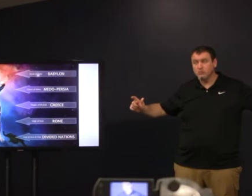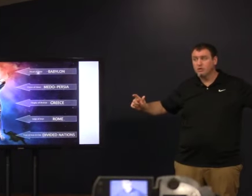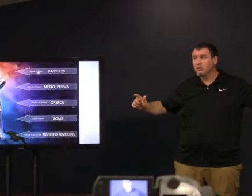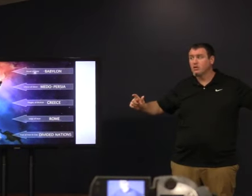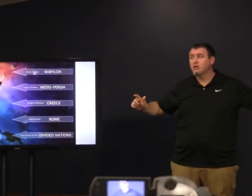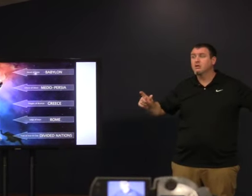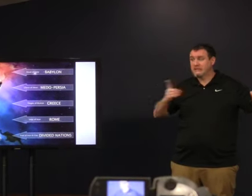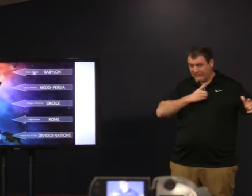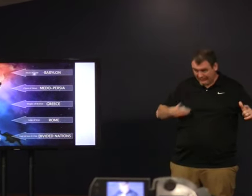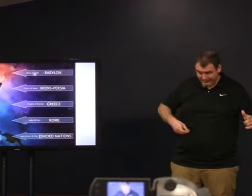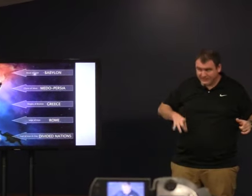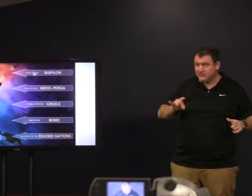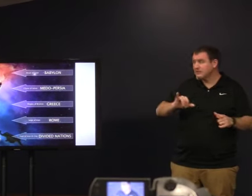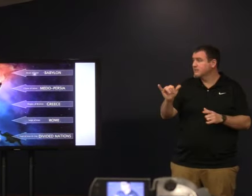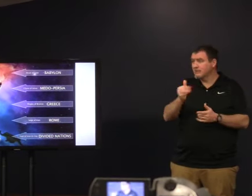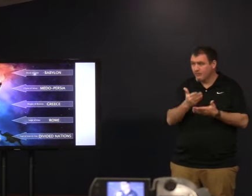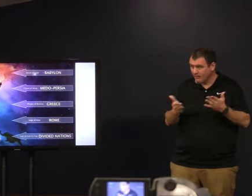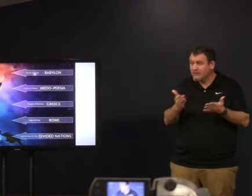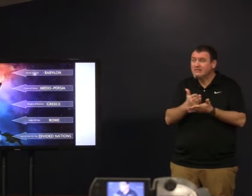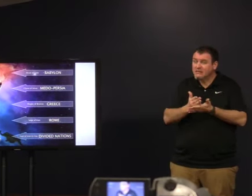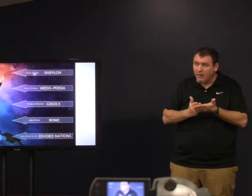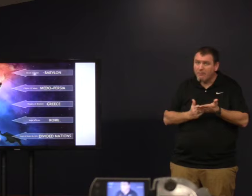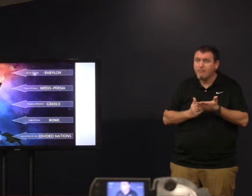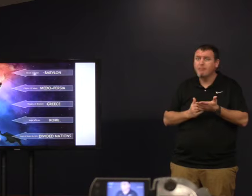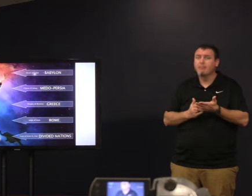thing. David did the same thing.